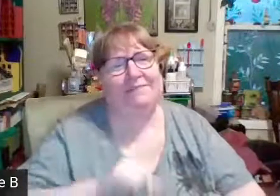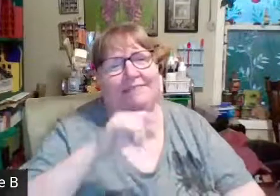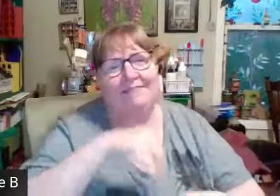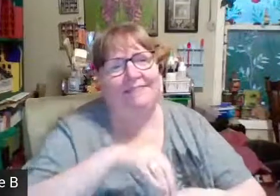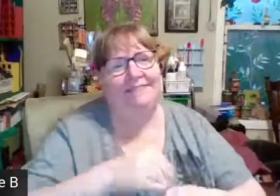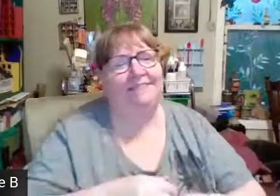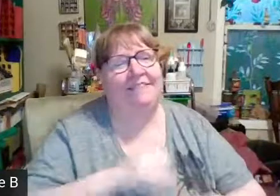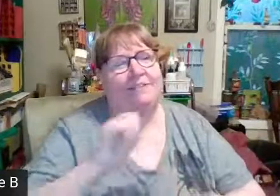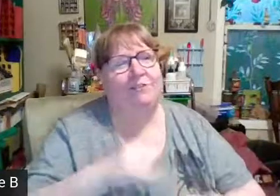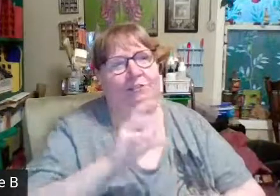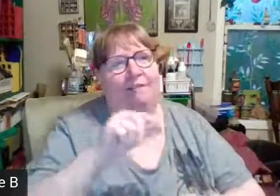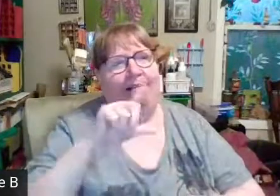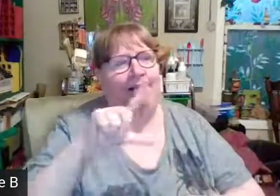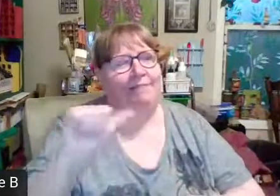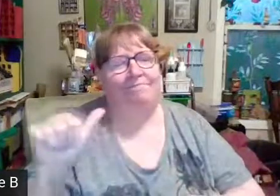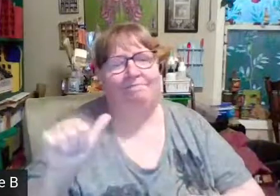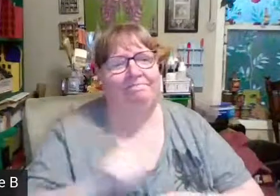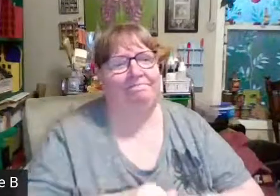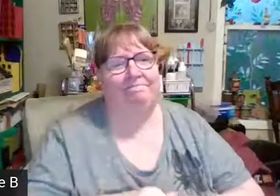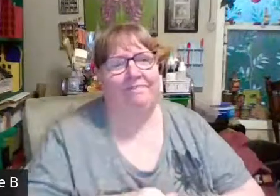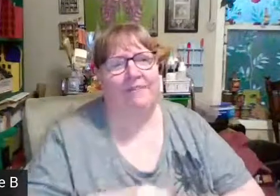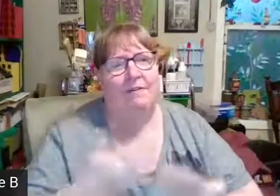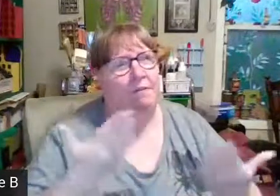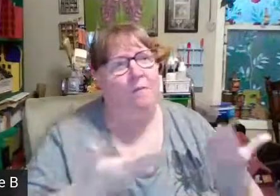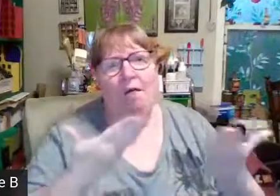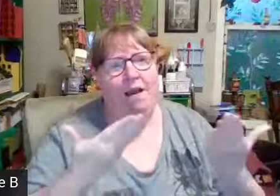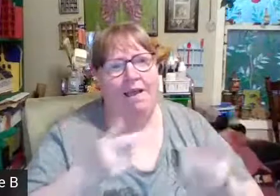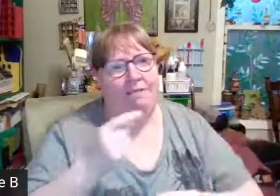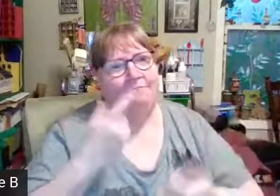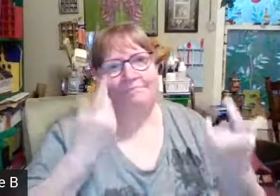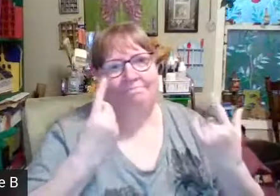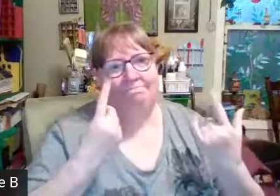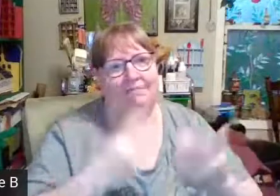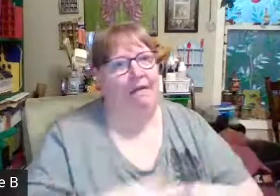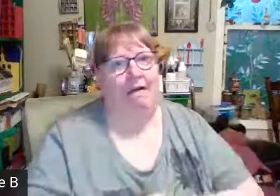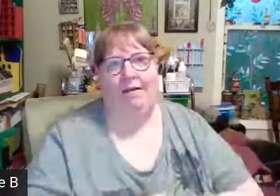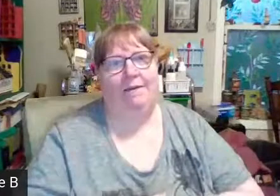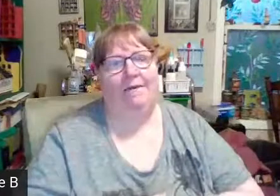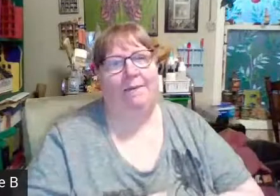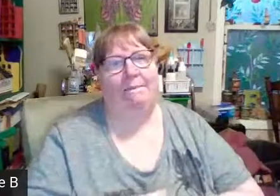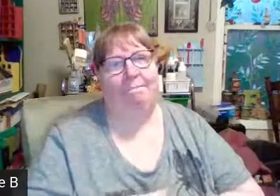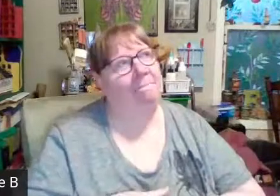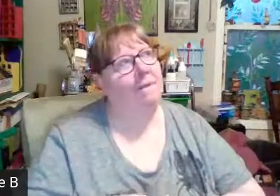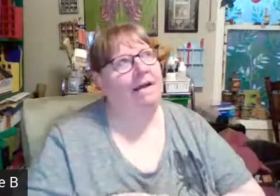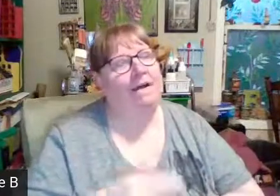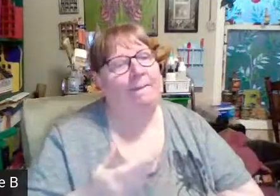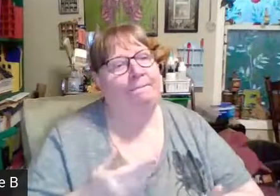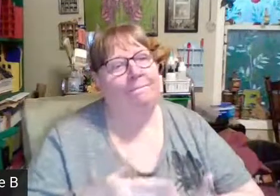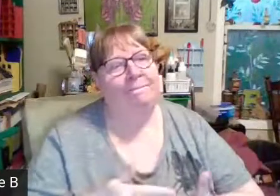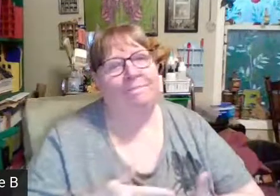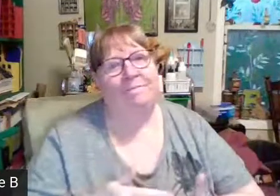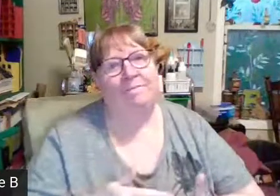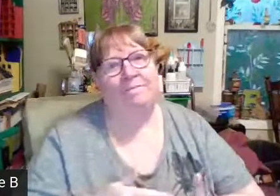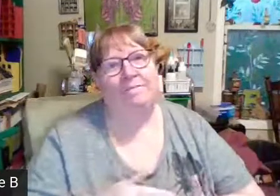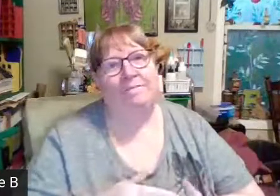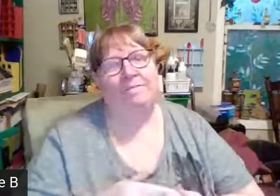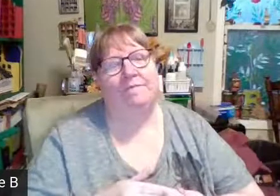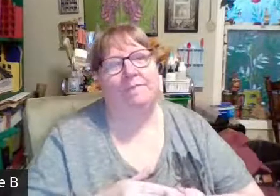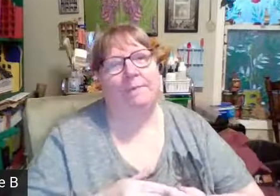July. And the only reason you barely got anything, and you may not know this, is because we augmented it, because you're going to